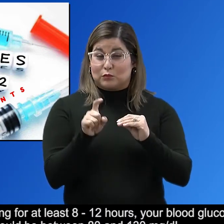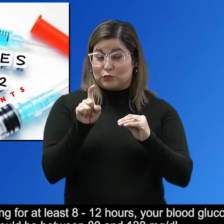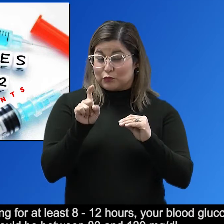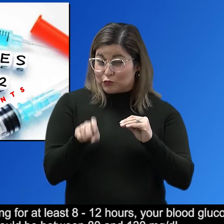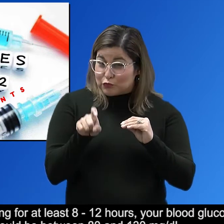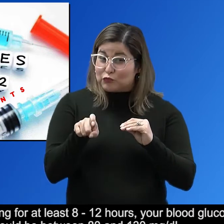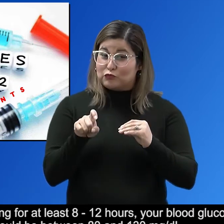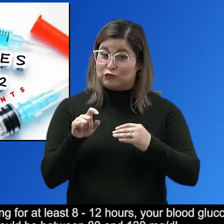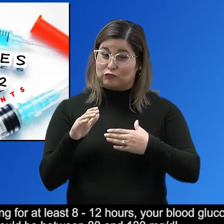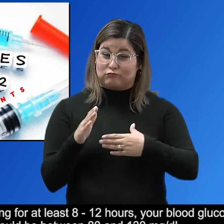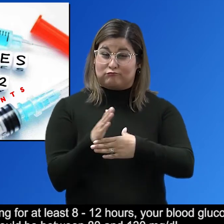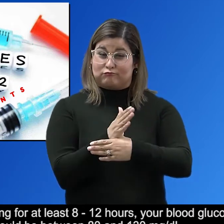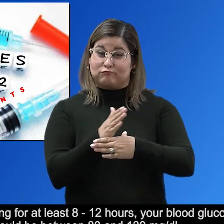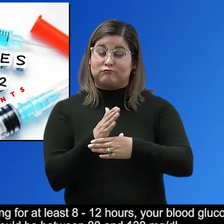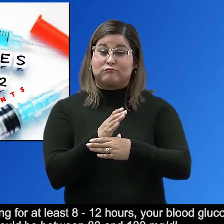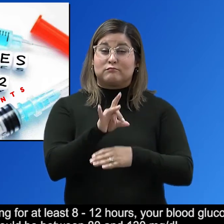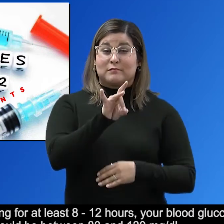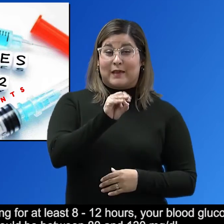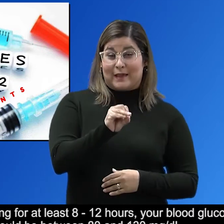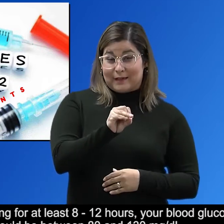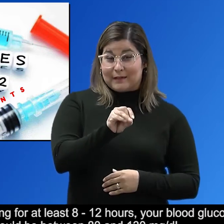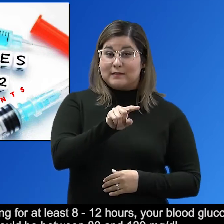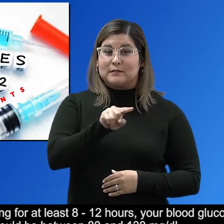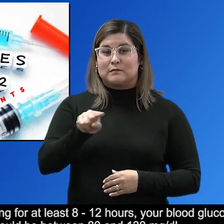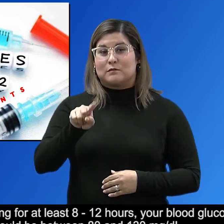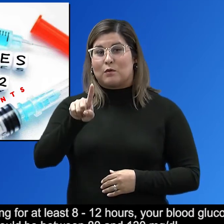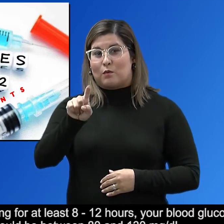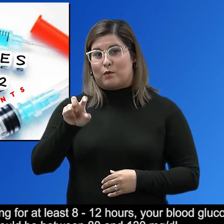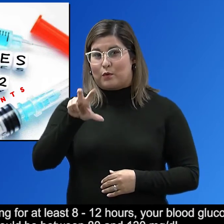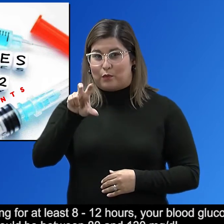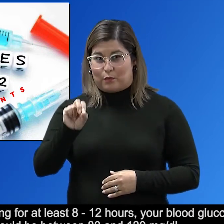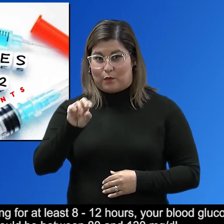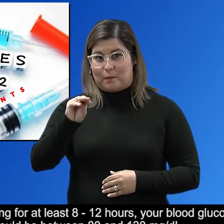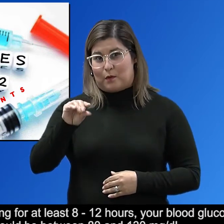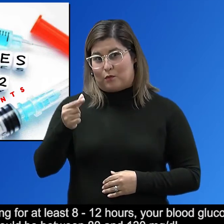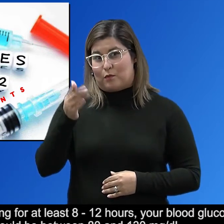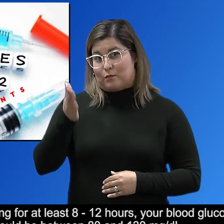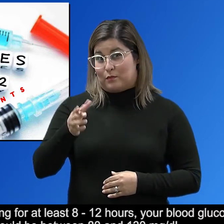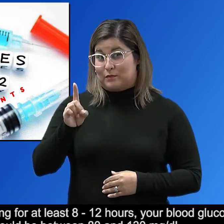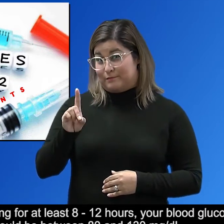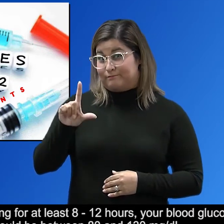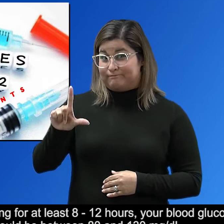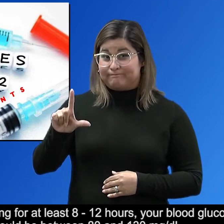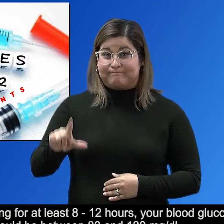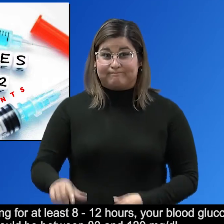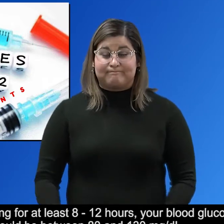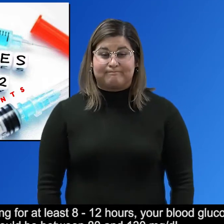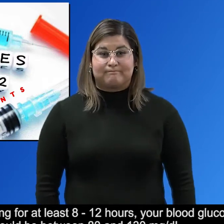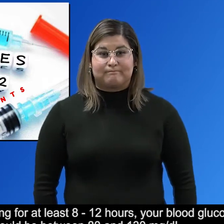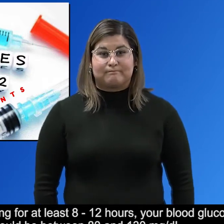numbers should be between 80 and 130 mg per deciliter.